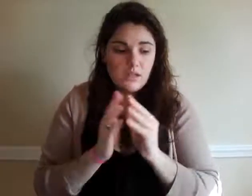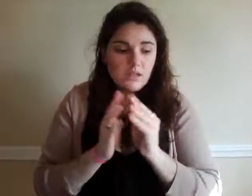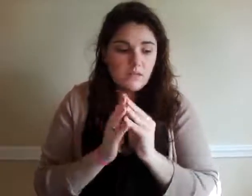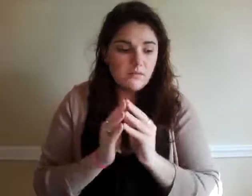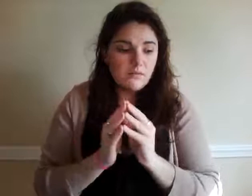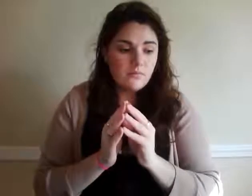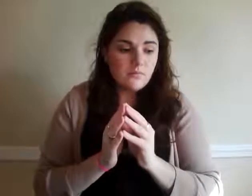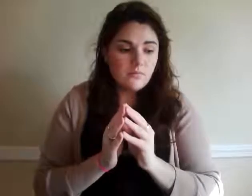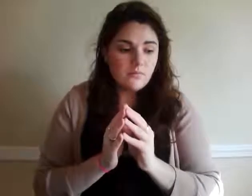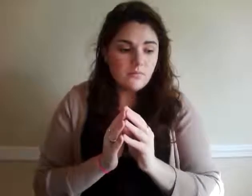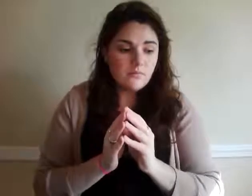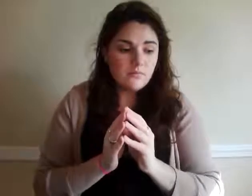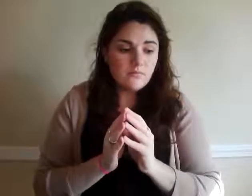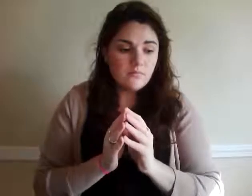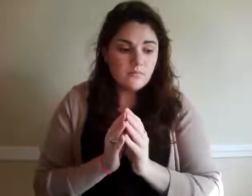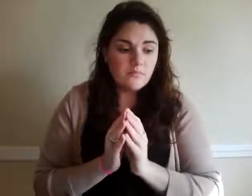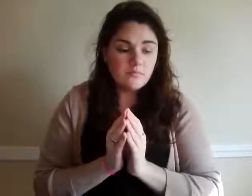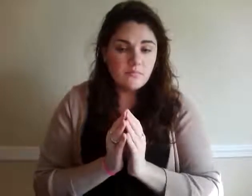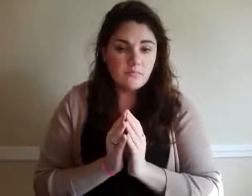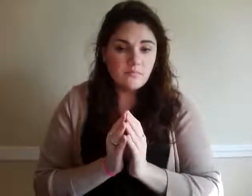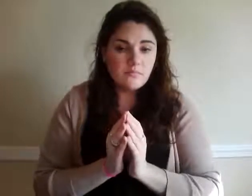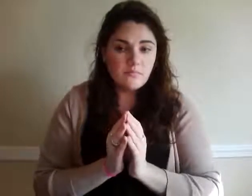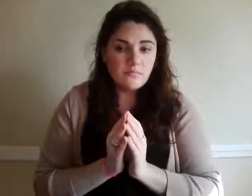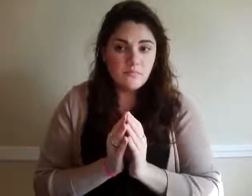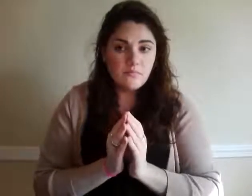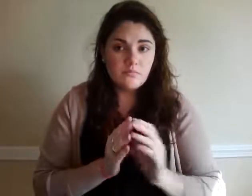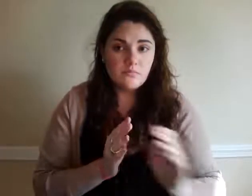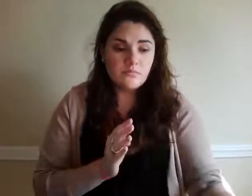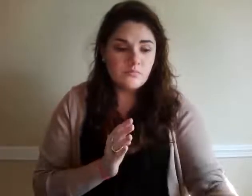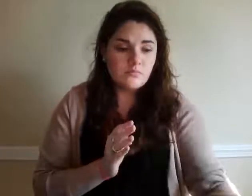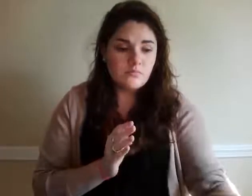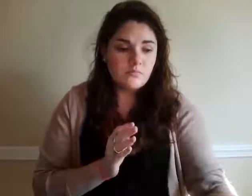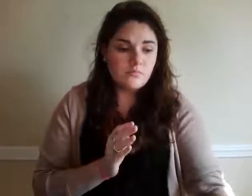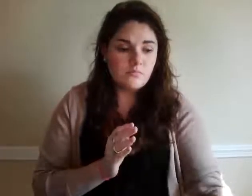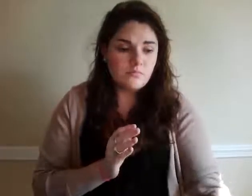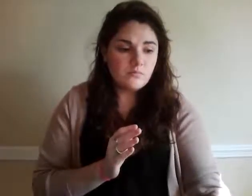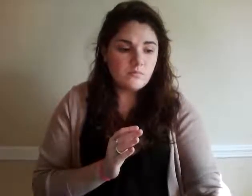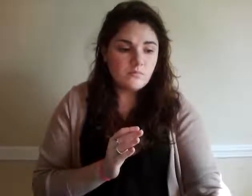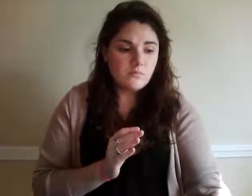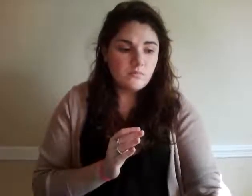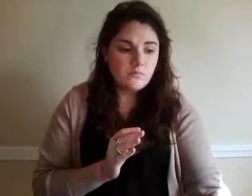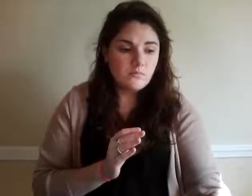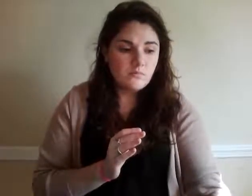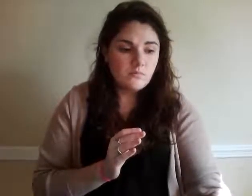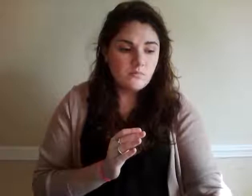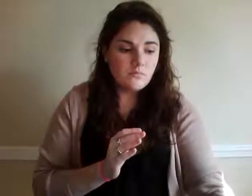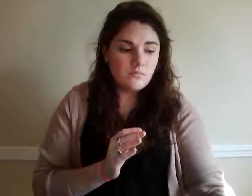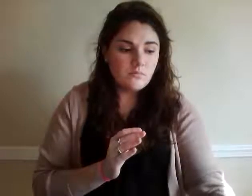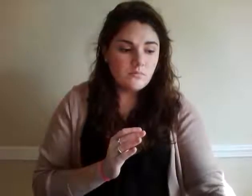one or the other, and coming back and reconvening in a shorter period of time.